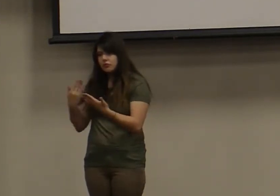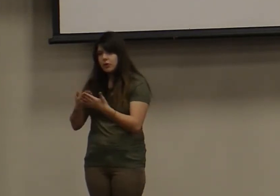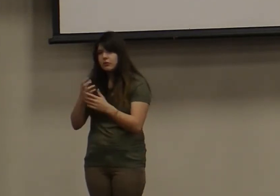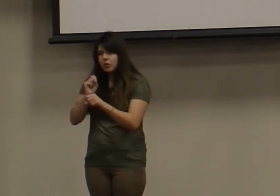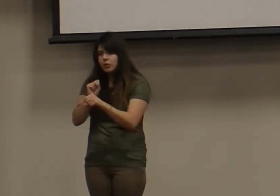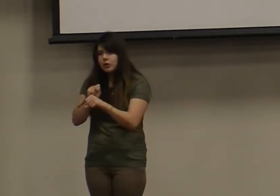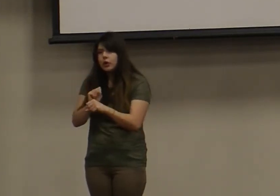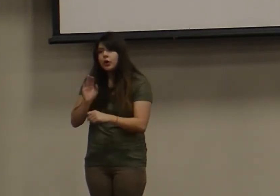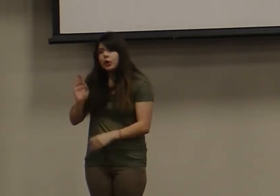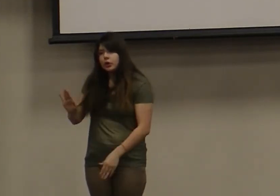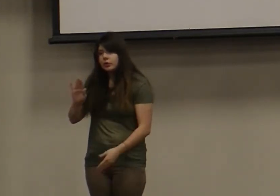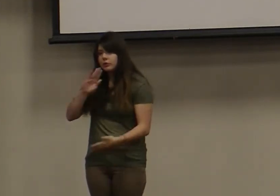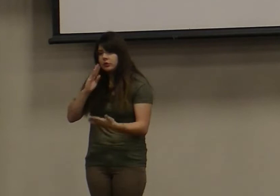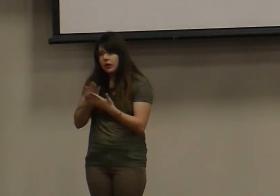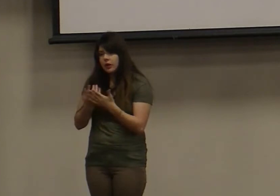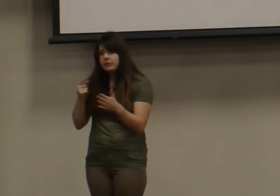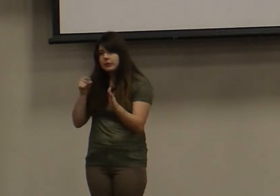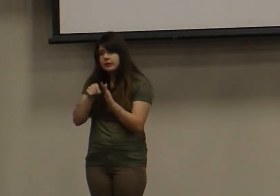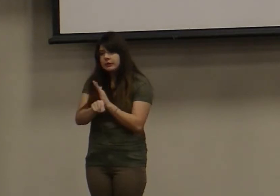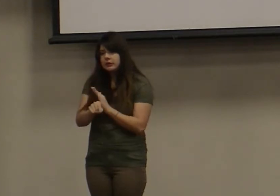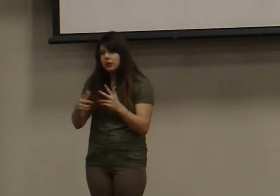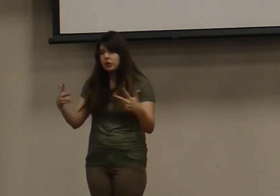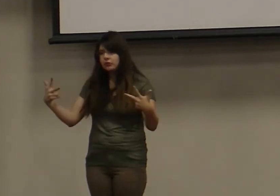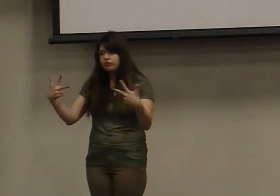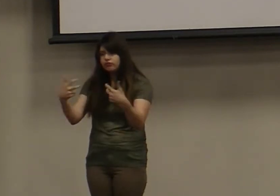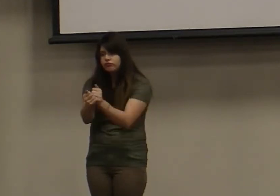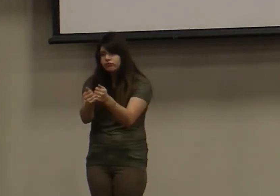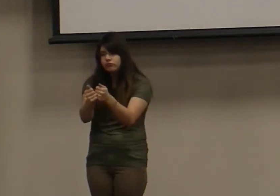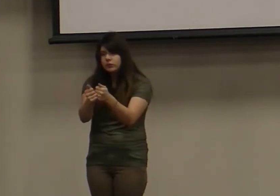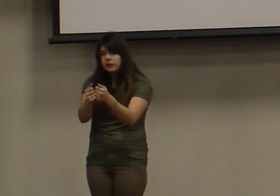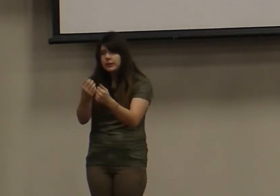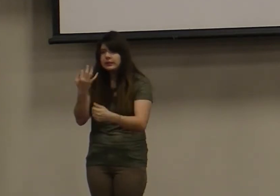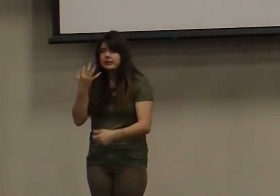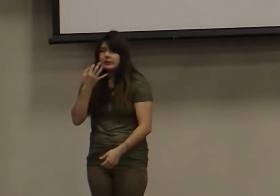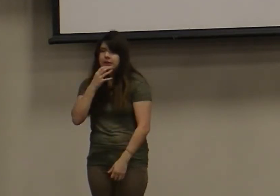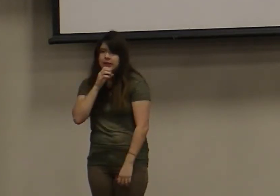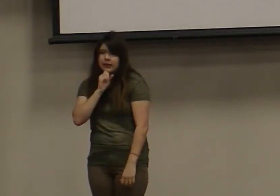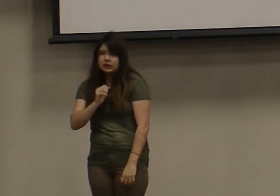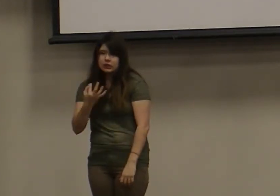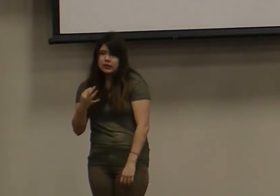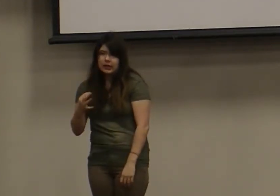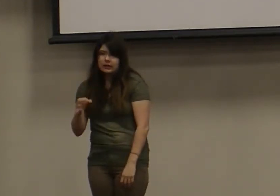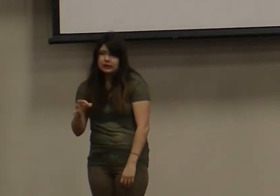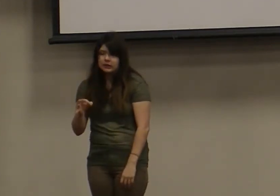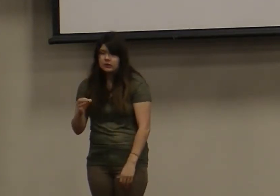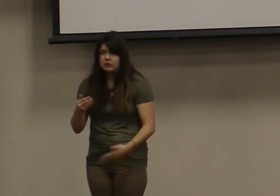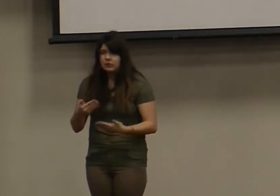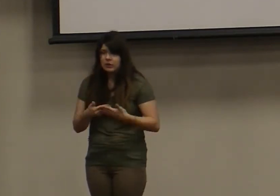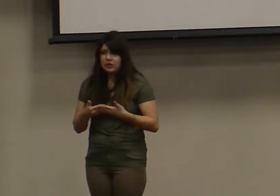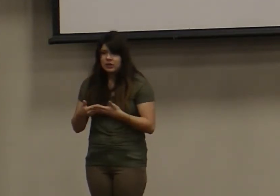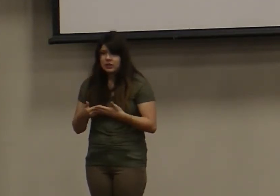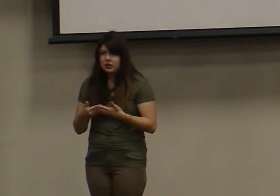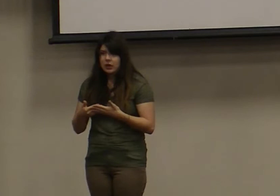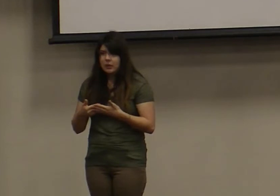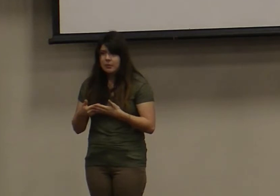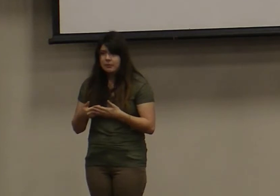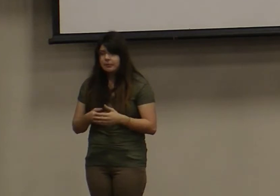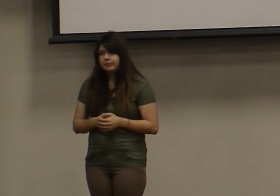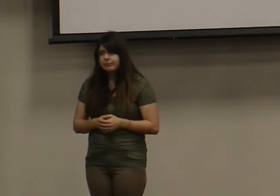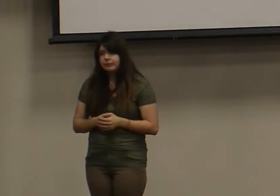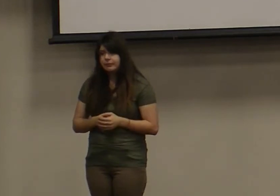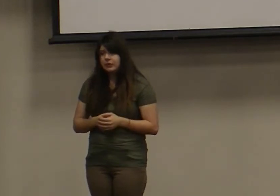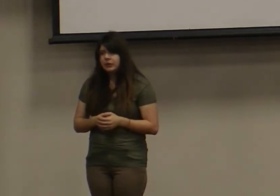daughter had been killed in an automobile accident at 19 years old with a young baby daughter still